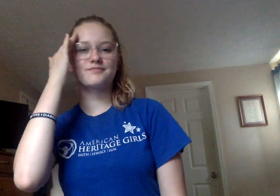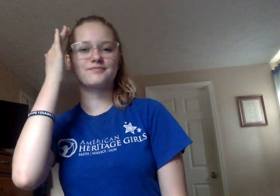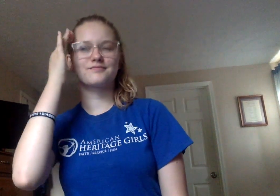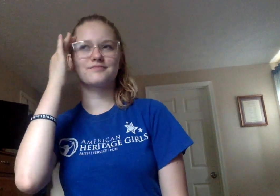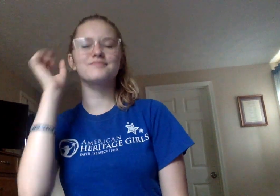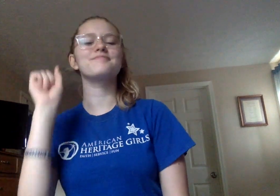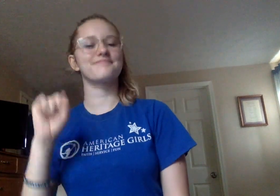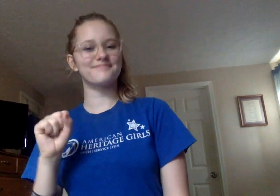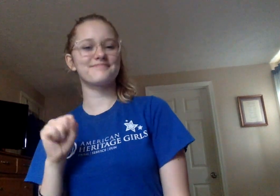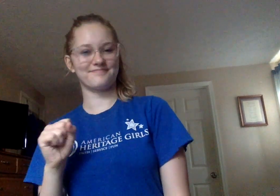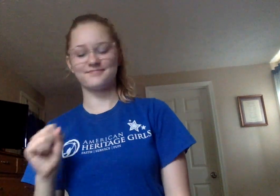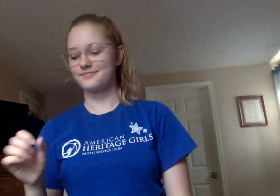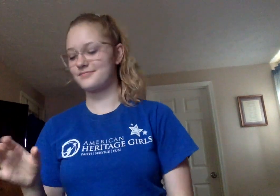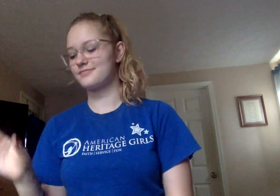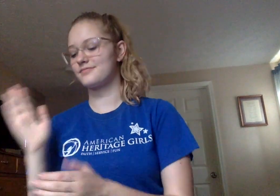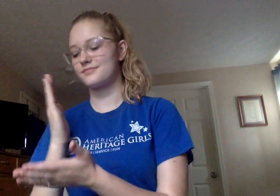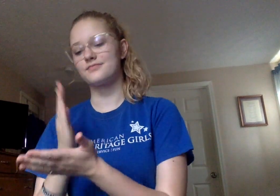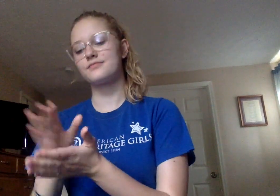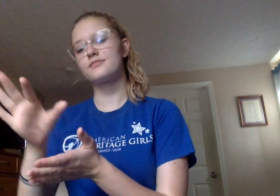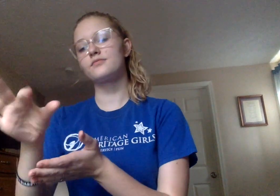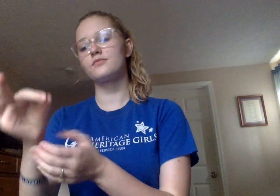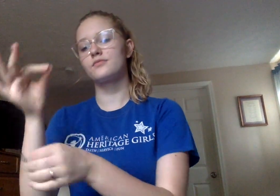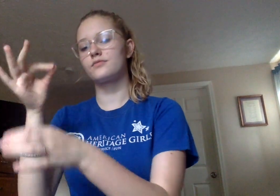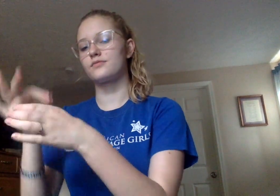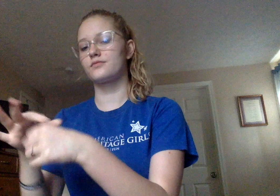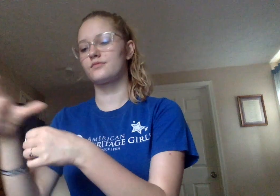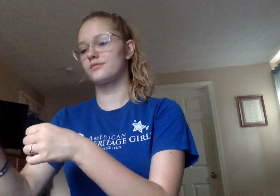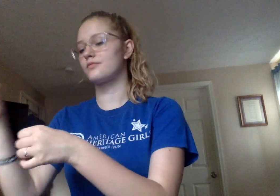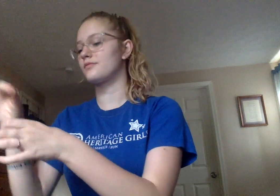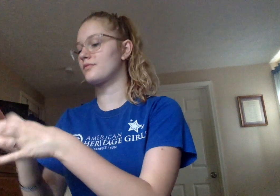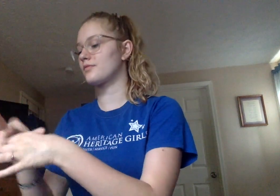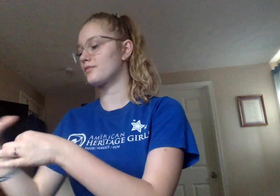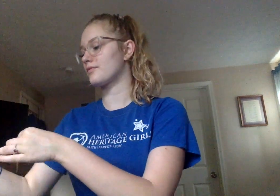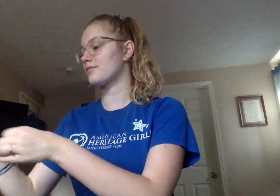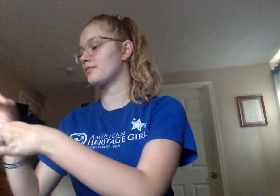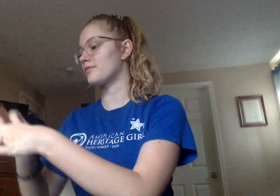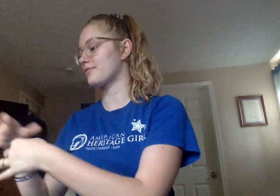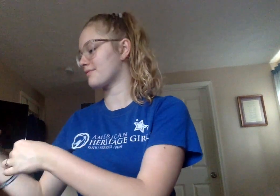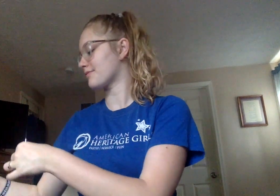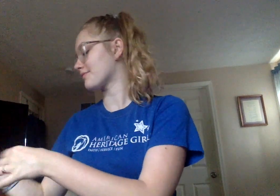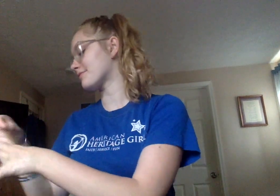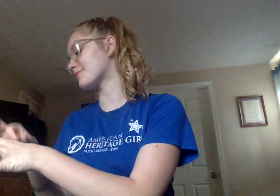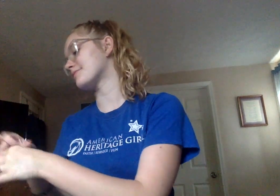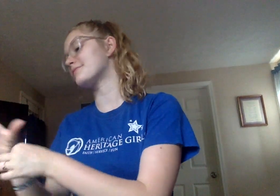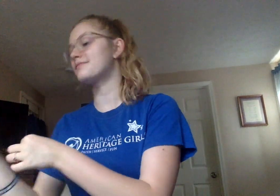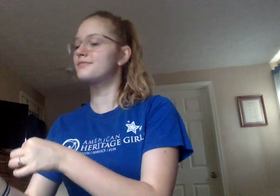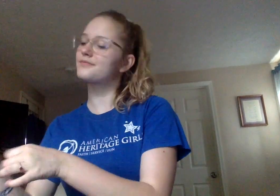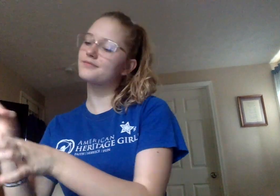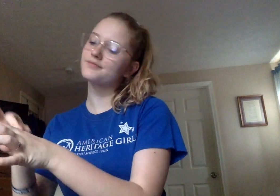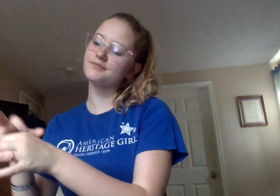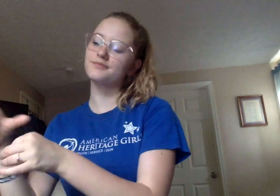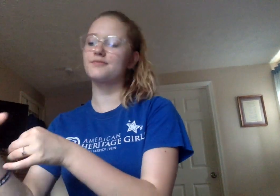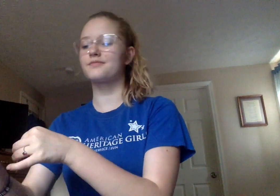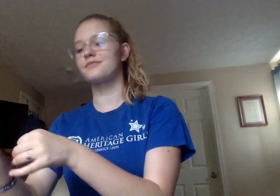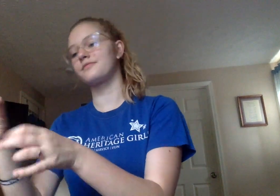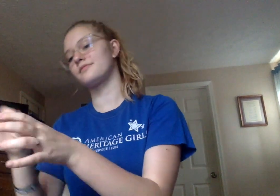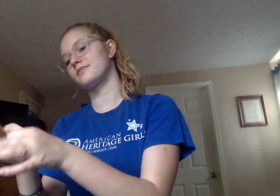idea and stopped to pick some. As she was busy choosing the prettiest flowers, the wolf